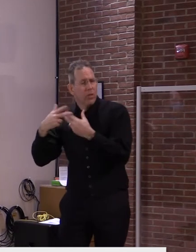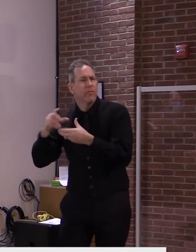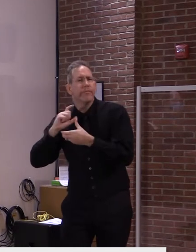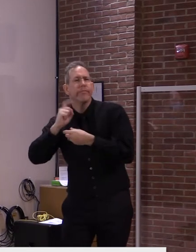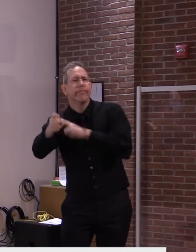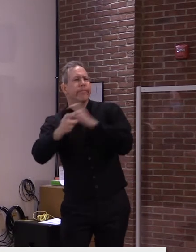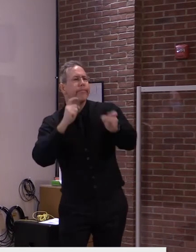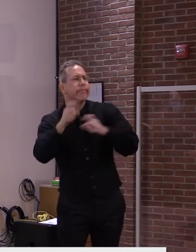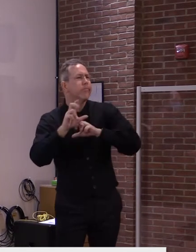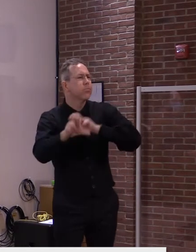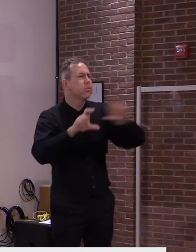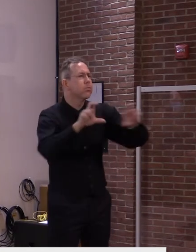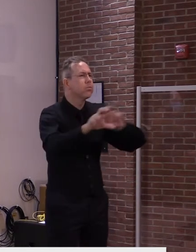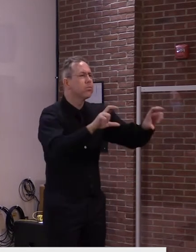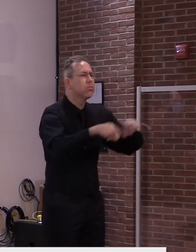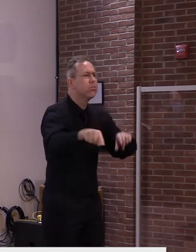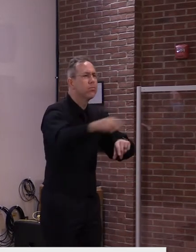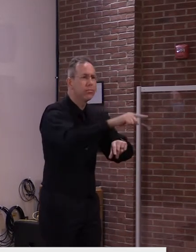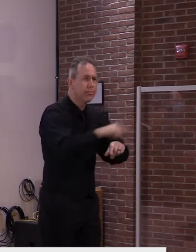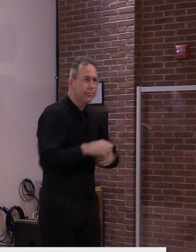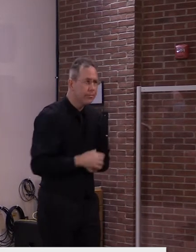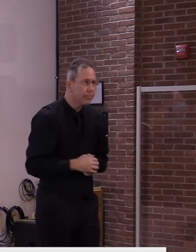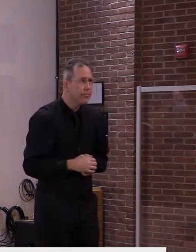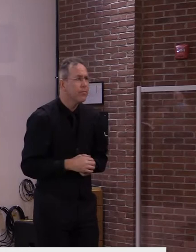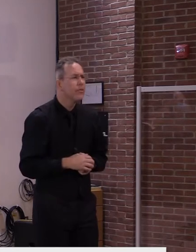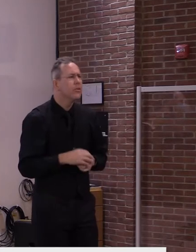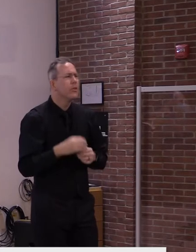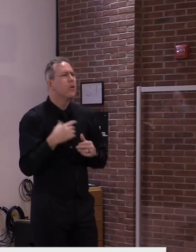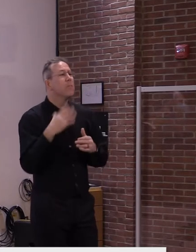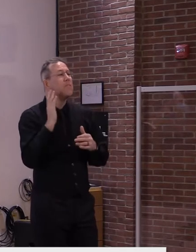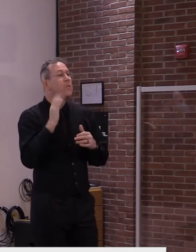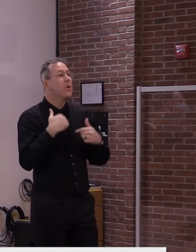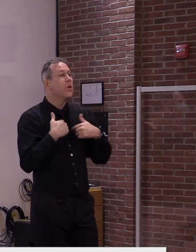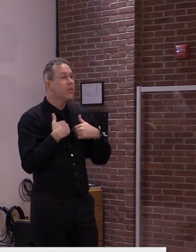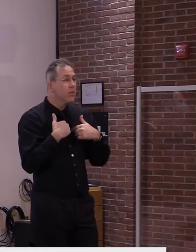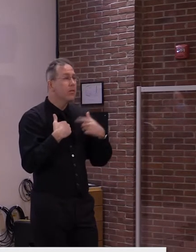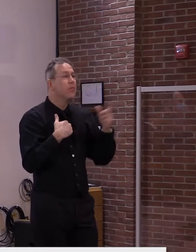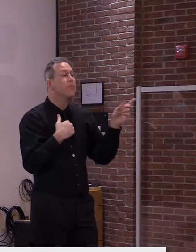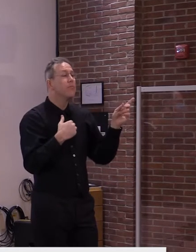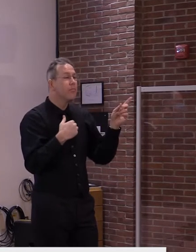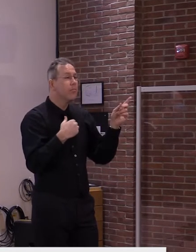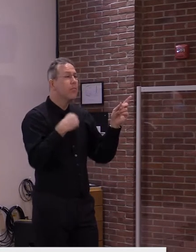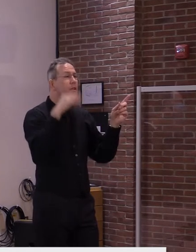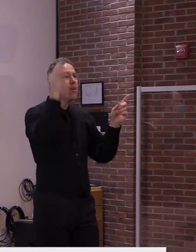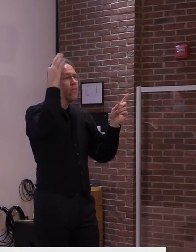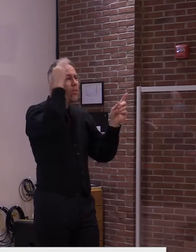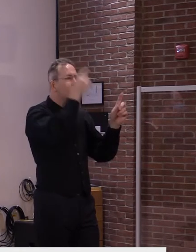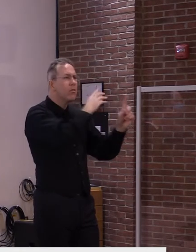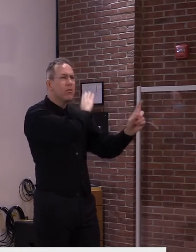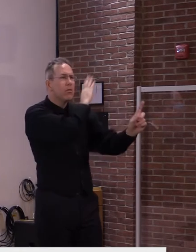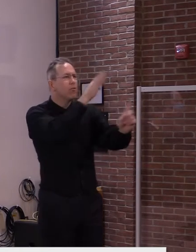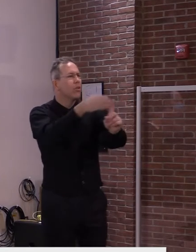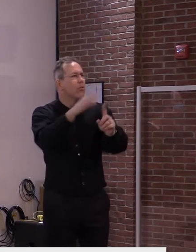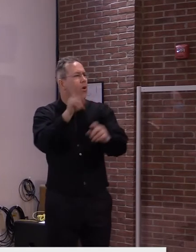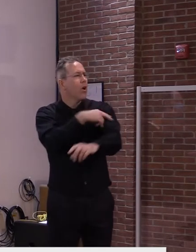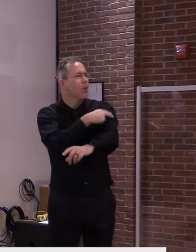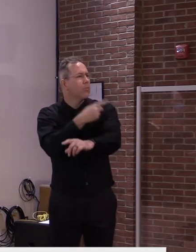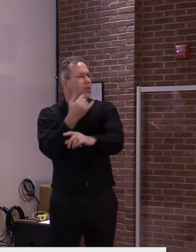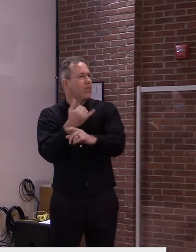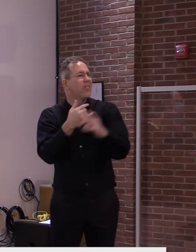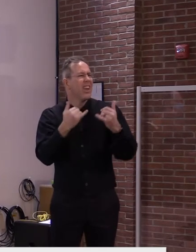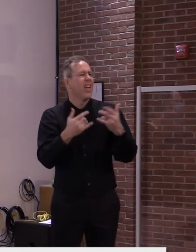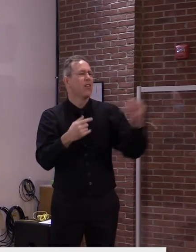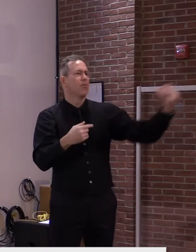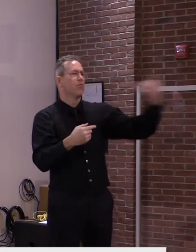there's been sort of a change in that it was going directly to hospitals. It's now going to our state facility and then transported out from there.